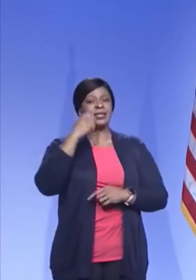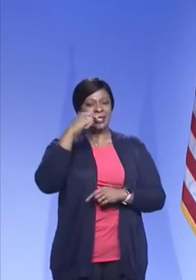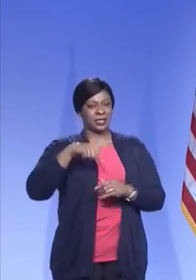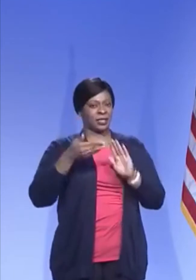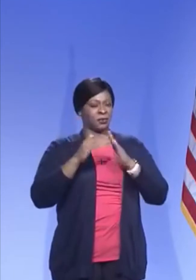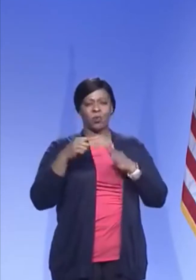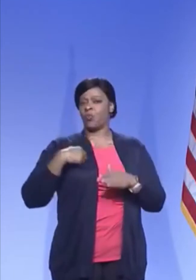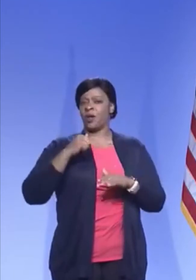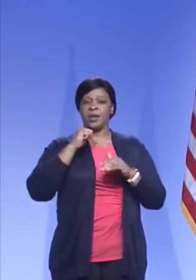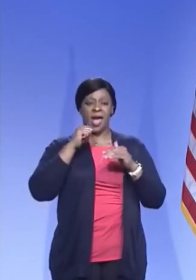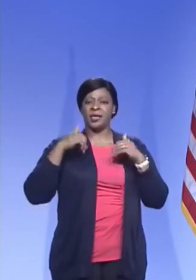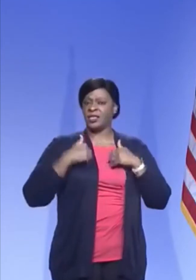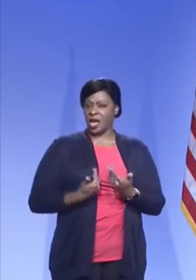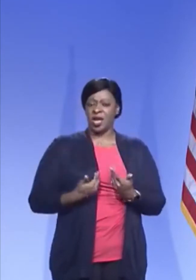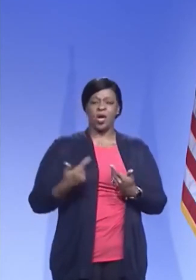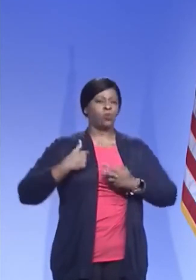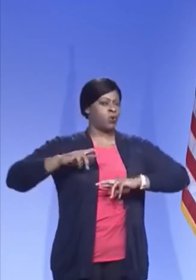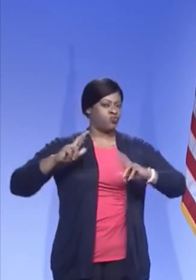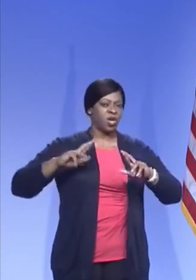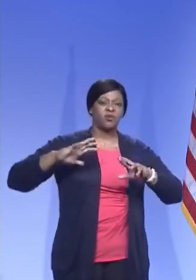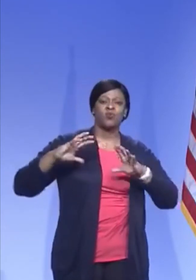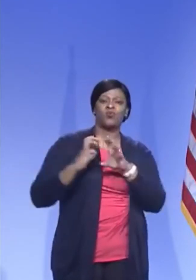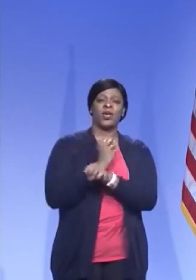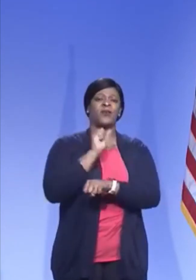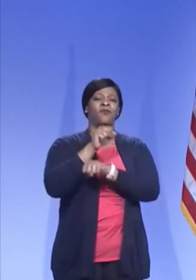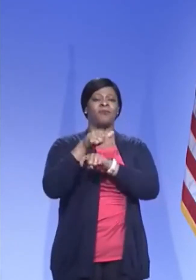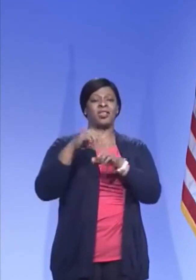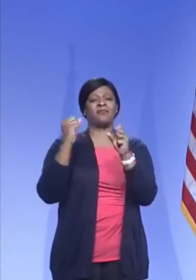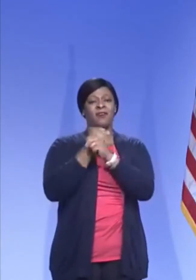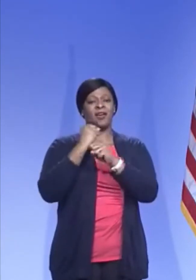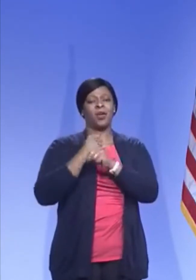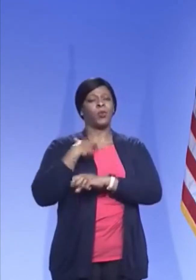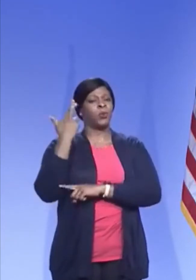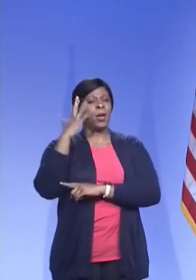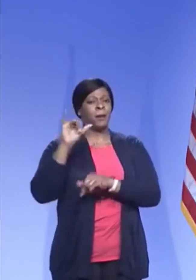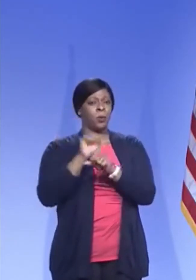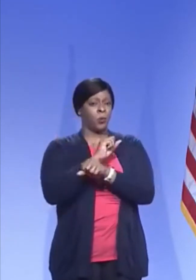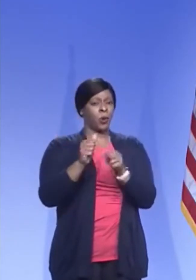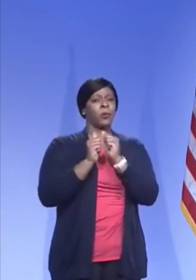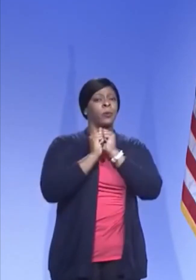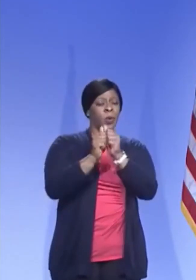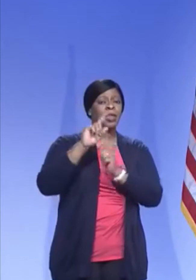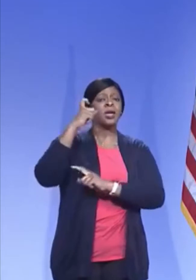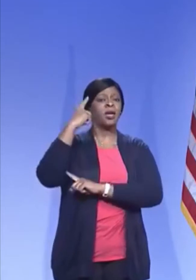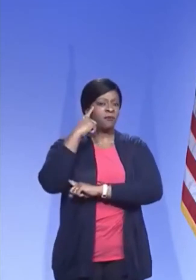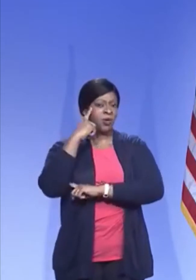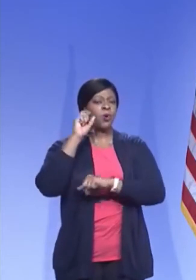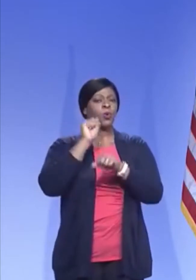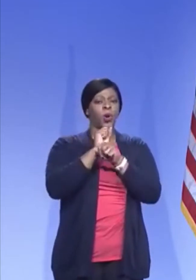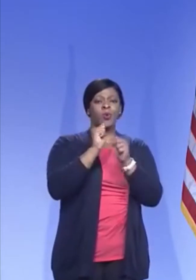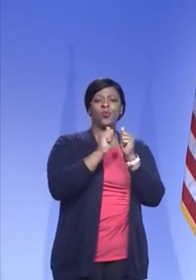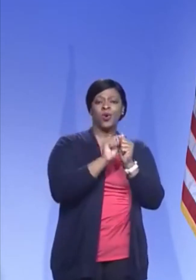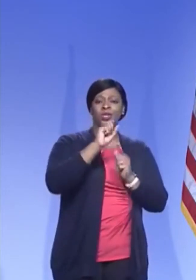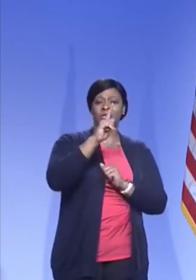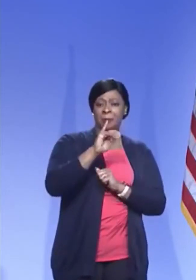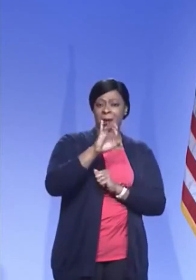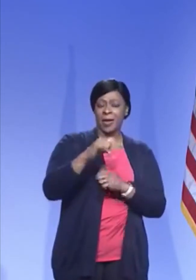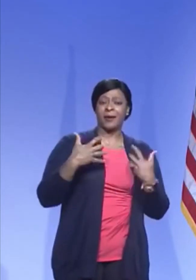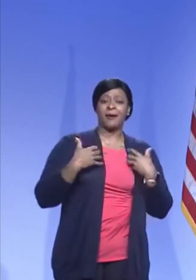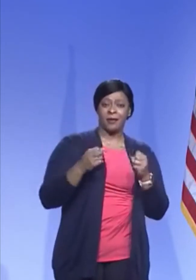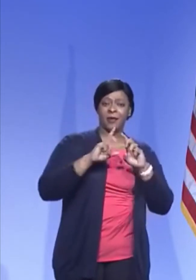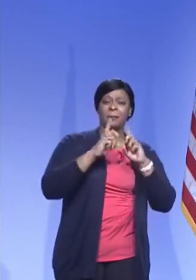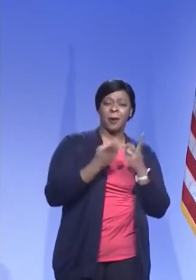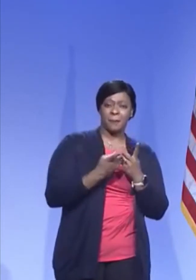not tired. We're ready to win this fight. We realize that by working with government, working with the Shelby County Health